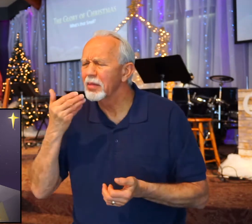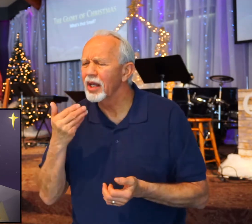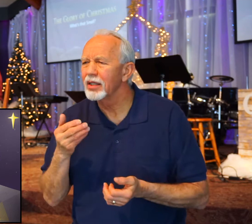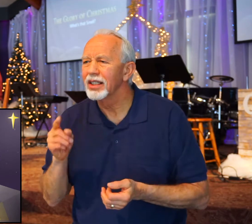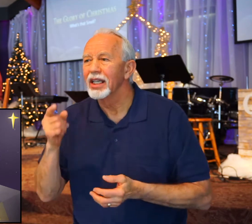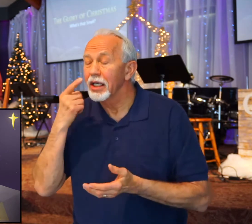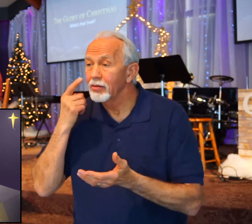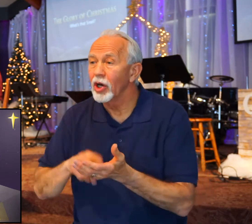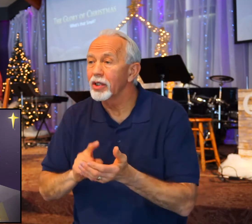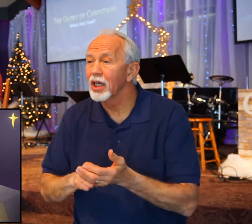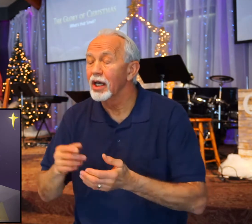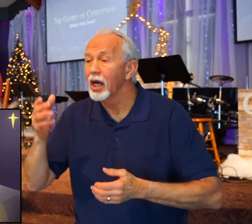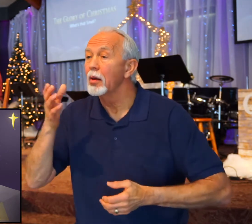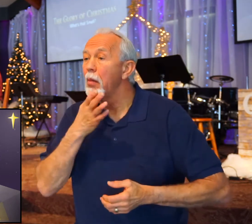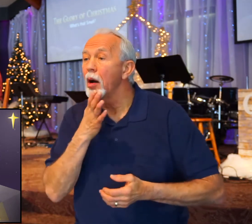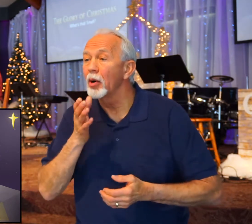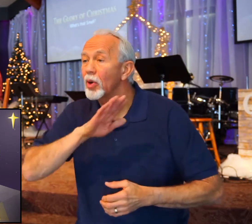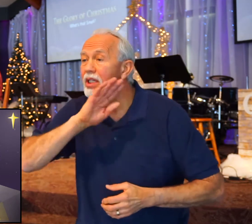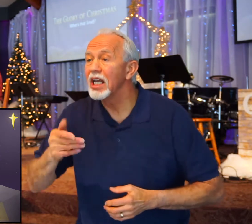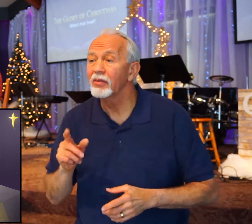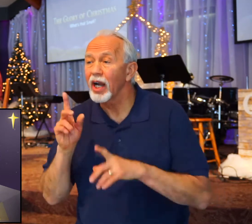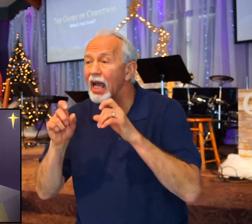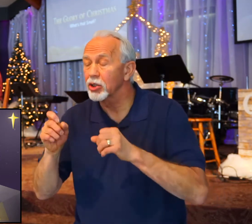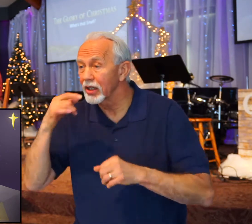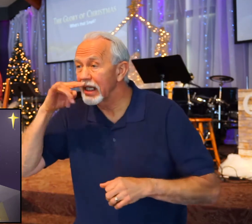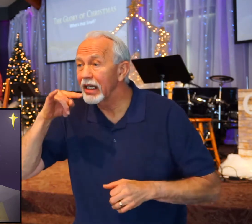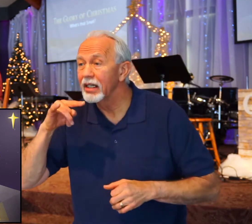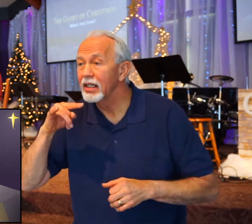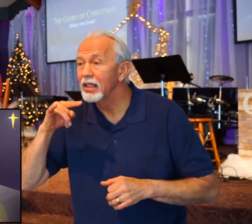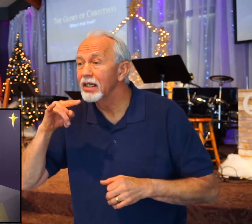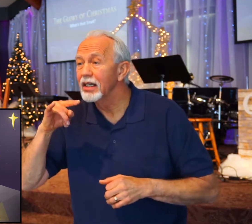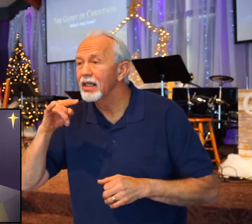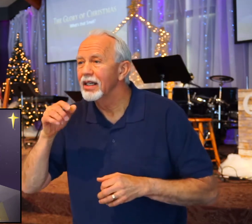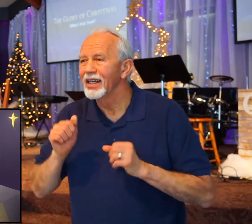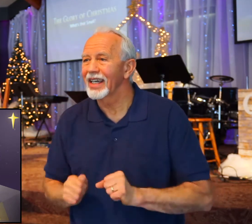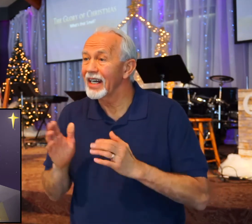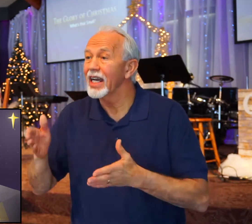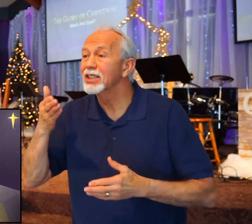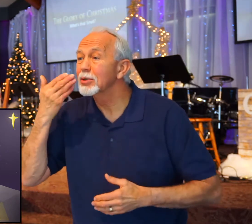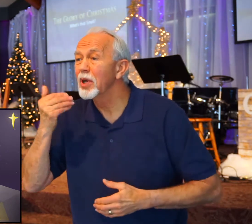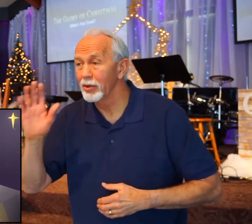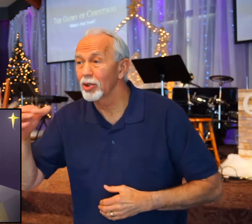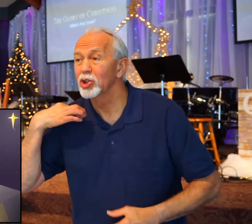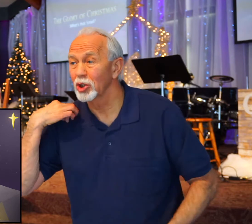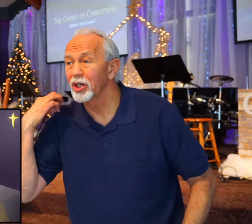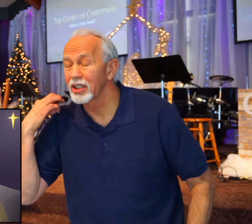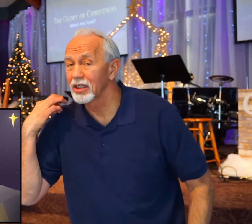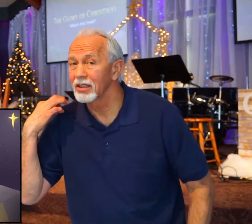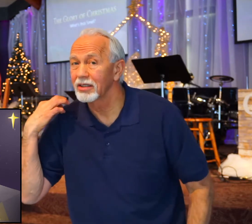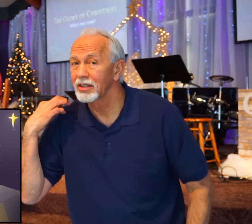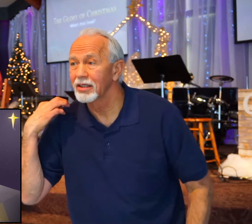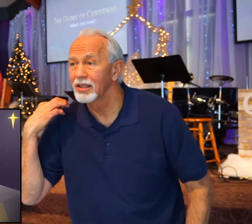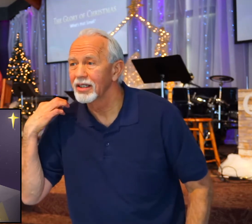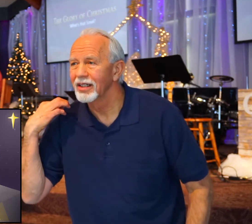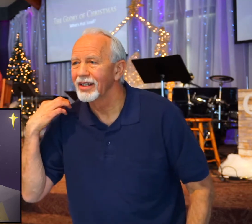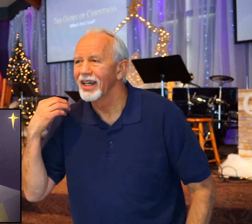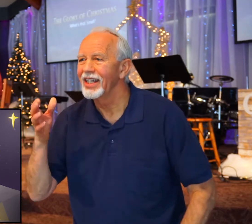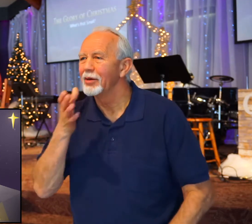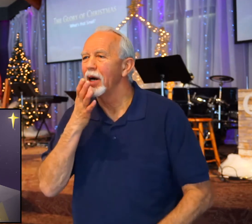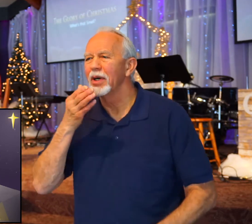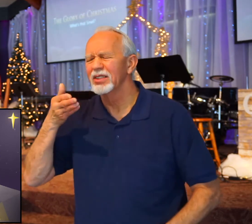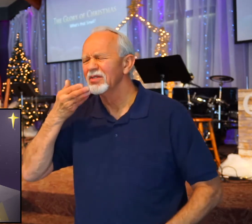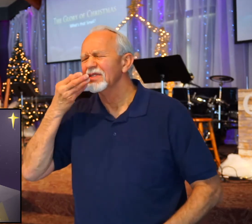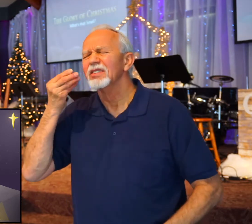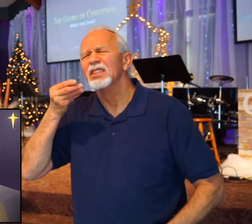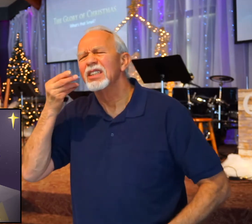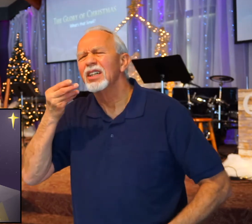ever notice that a mama will never ask her kid, can I smell your shirt? And then the mama smells the shirt